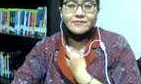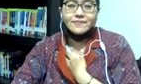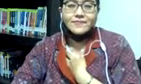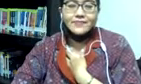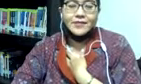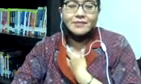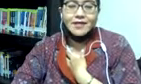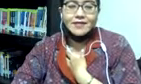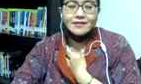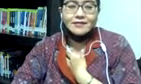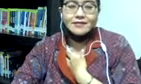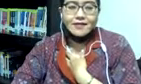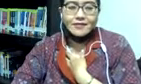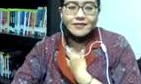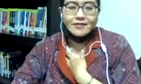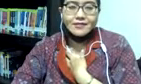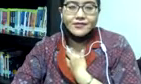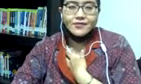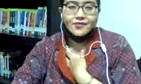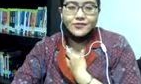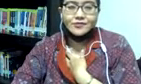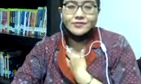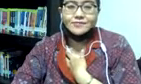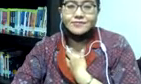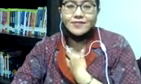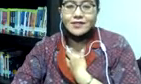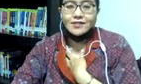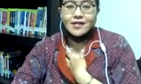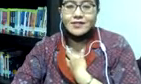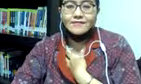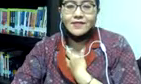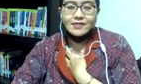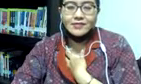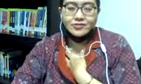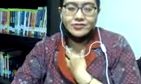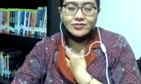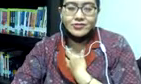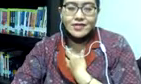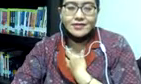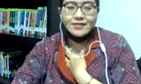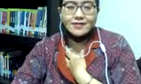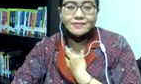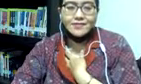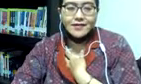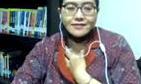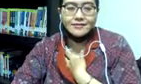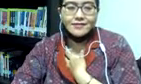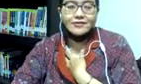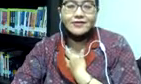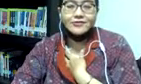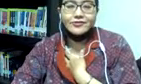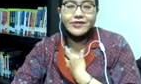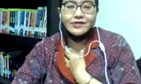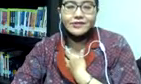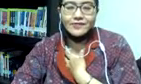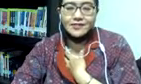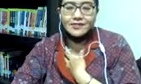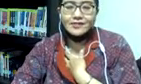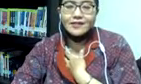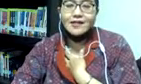tradition. By signing Kata Kolok, Bengkala villagers can express their